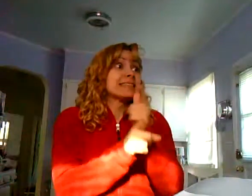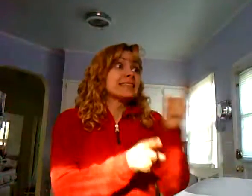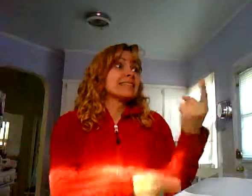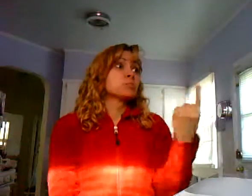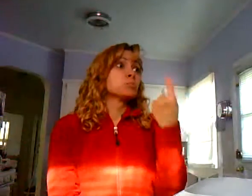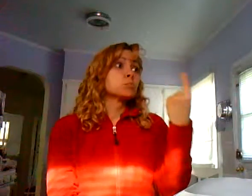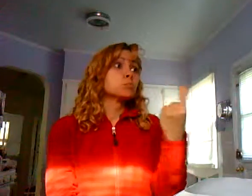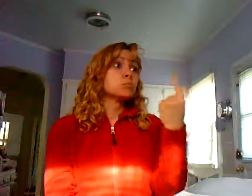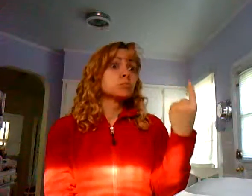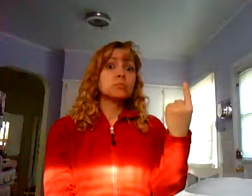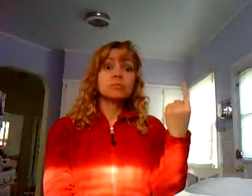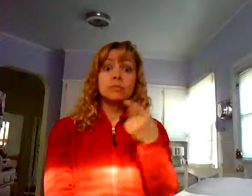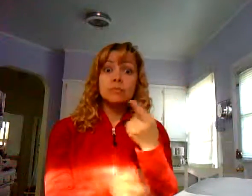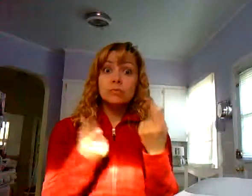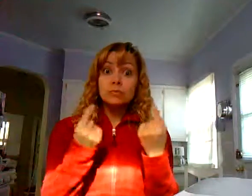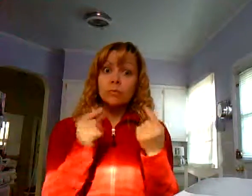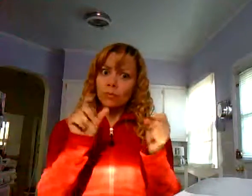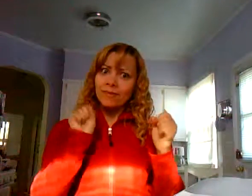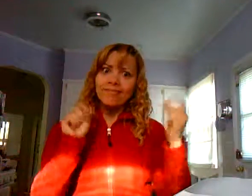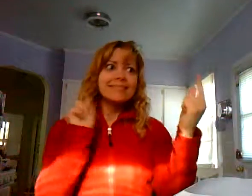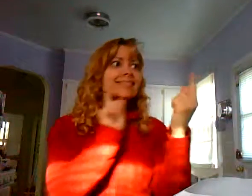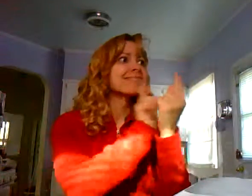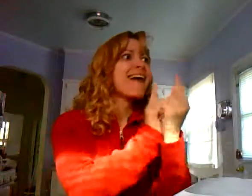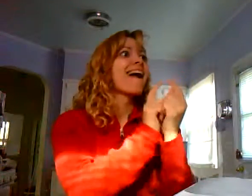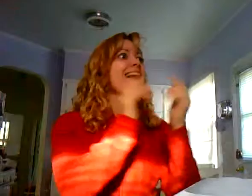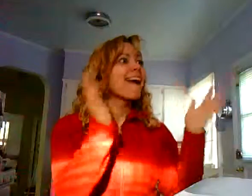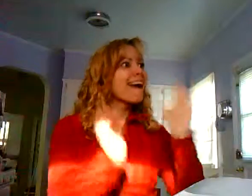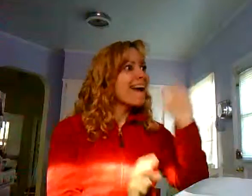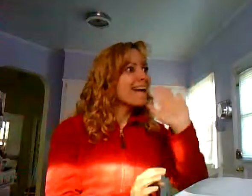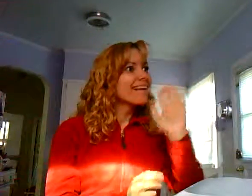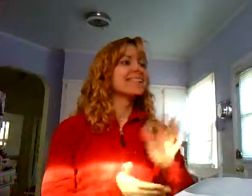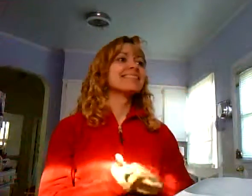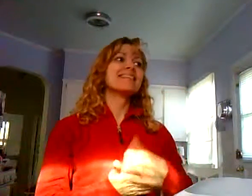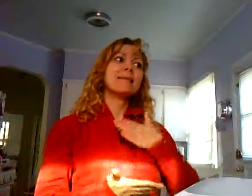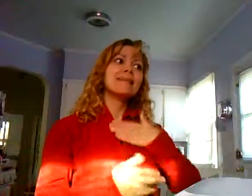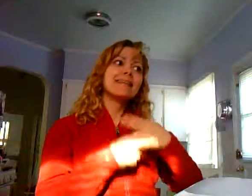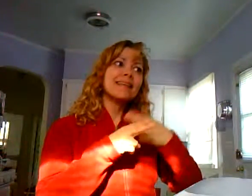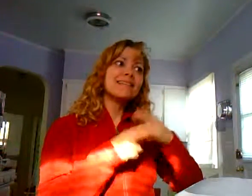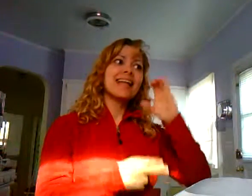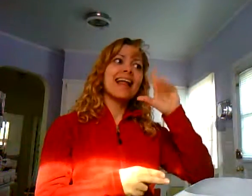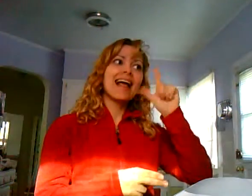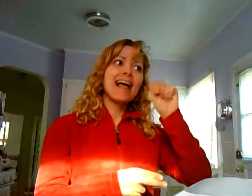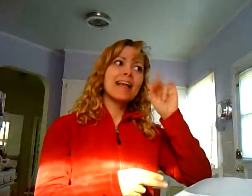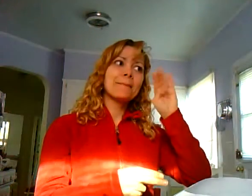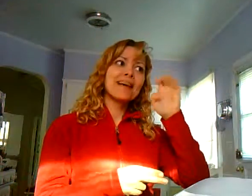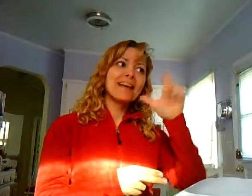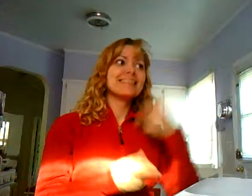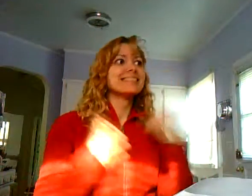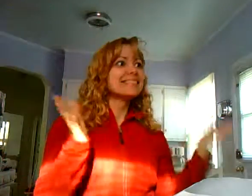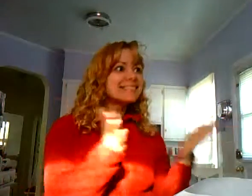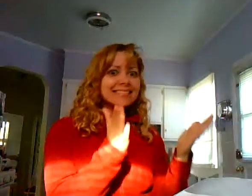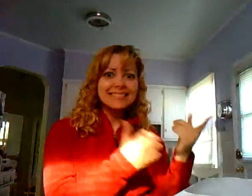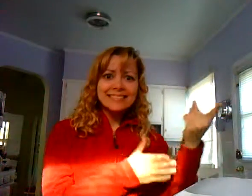If it's a new sister and she looks like she's all alone. Go and talk to her. Encourage her. Introduce yourself. Tell her who you